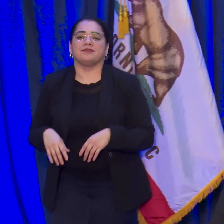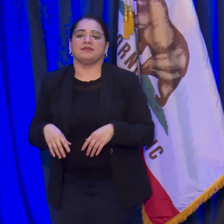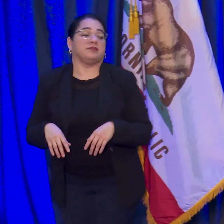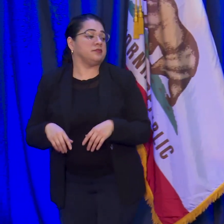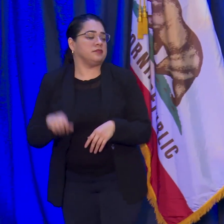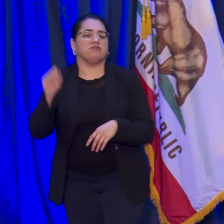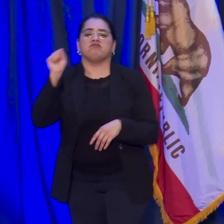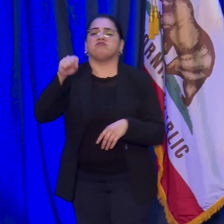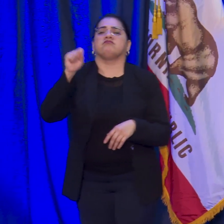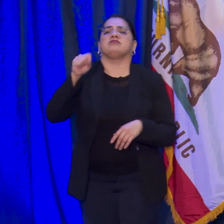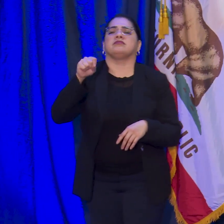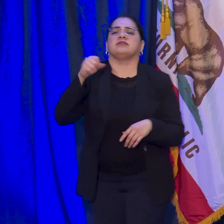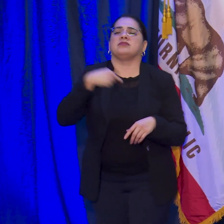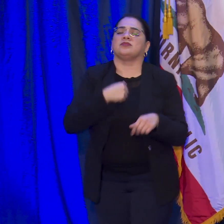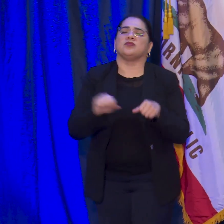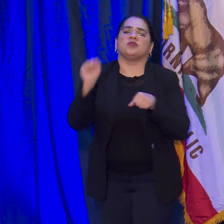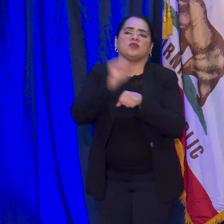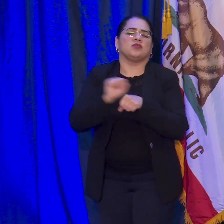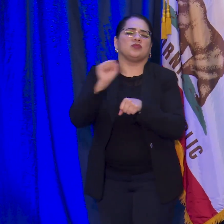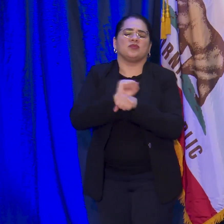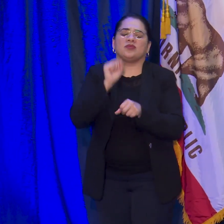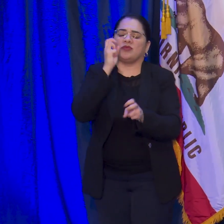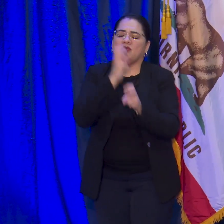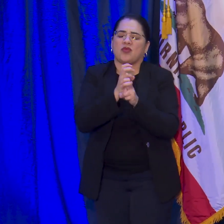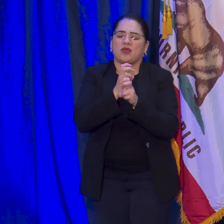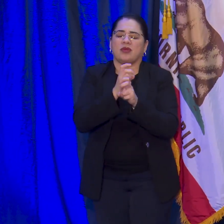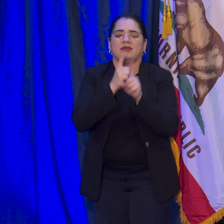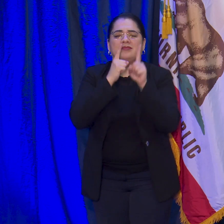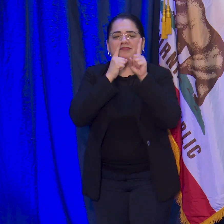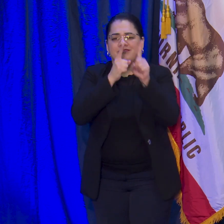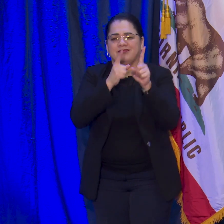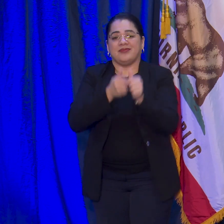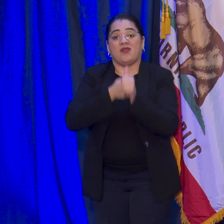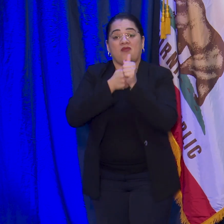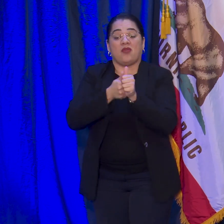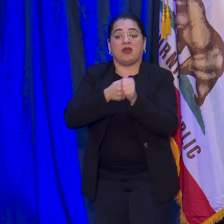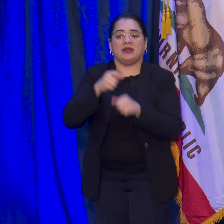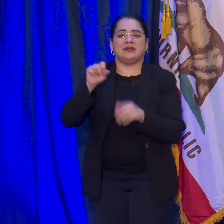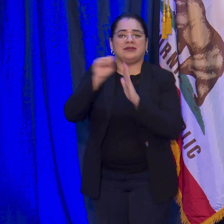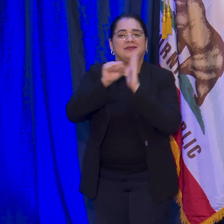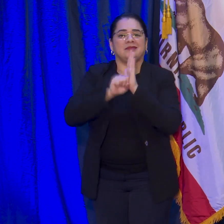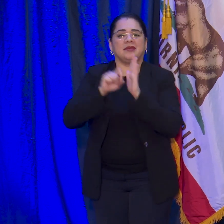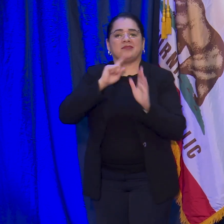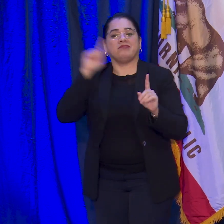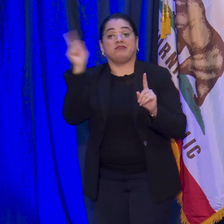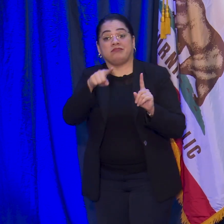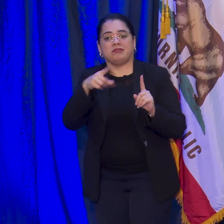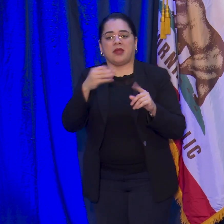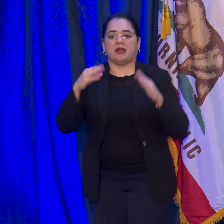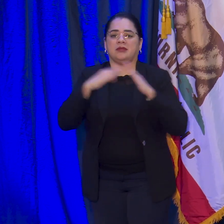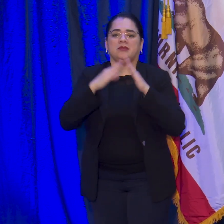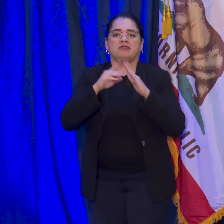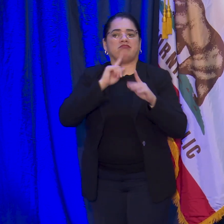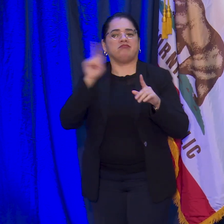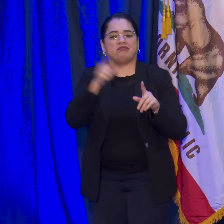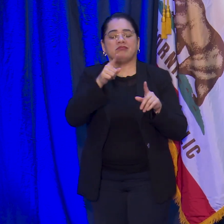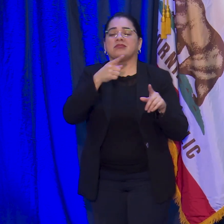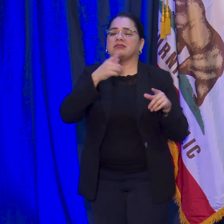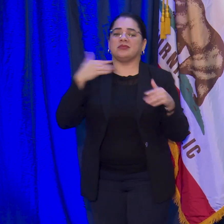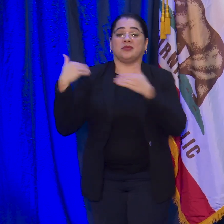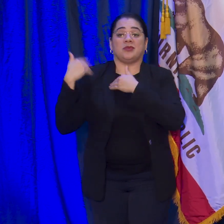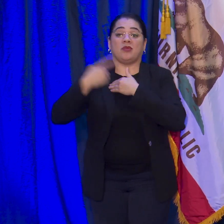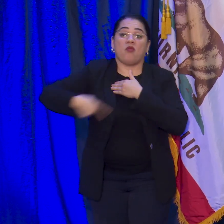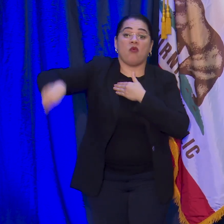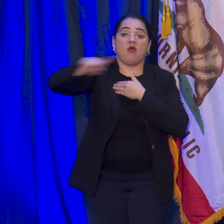favor escuche a las direcciones de la ciudad y del gobierno del estado. And again, I just want to thank everyone for watching and our